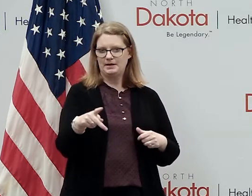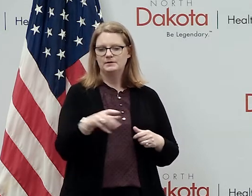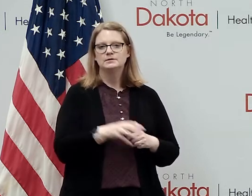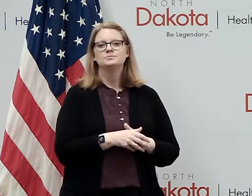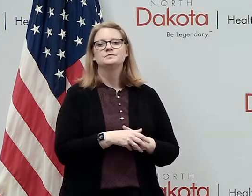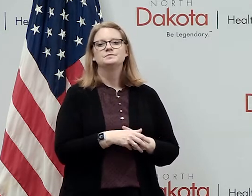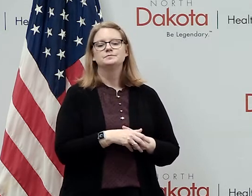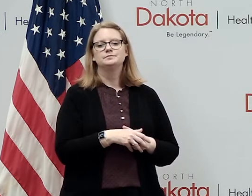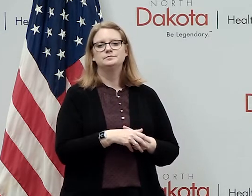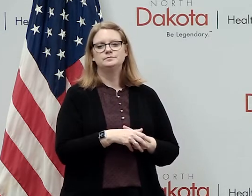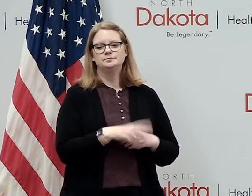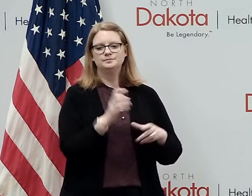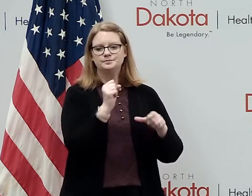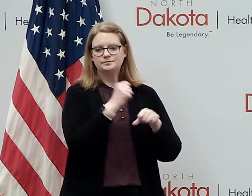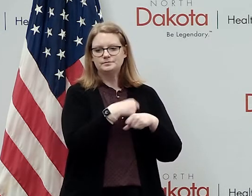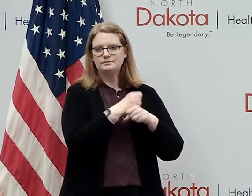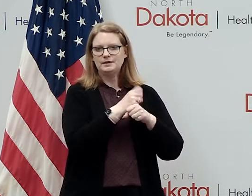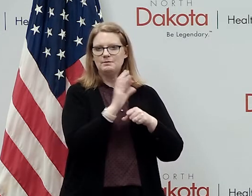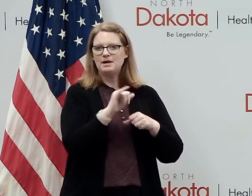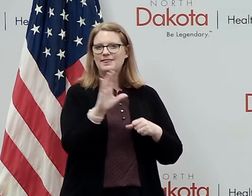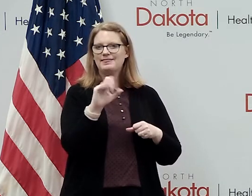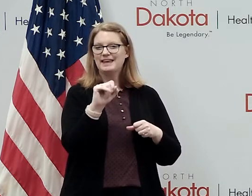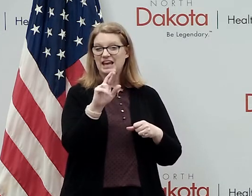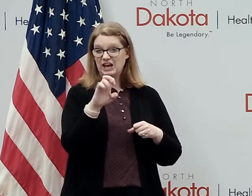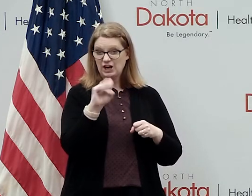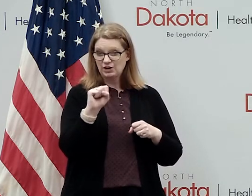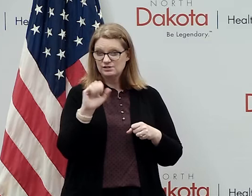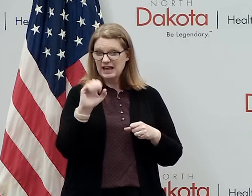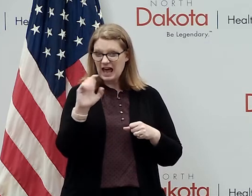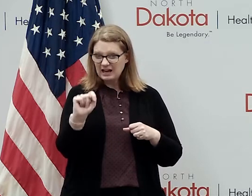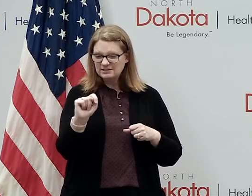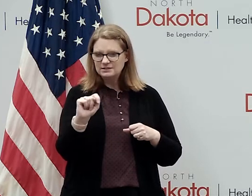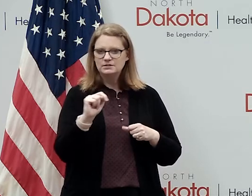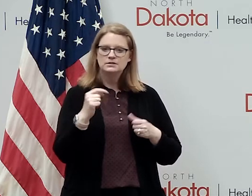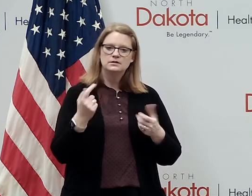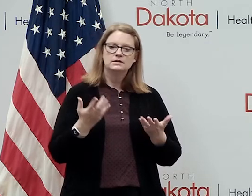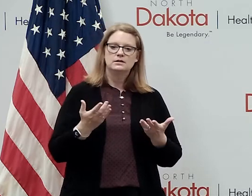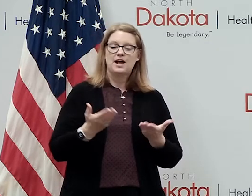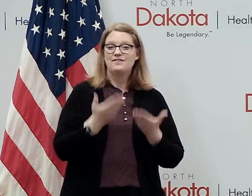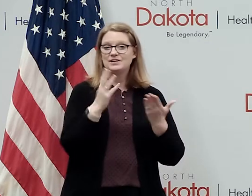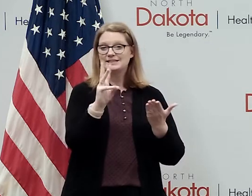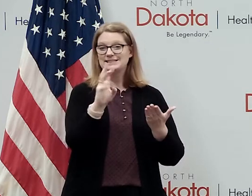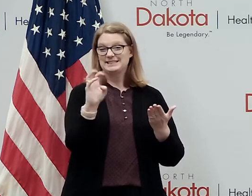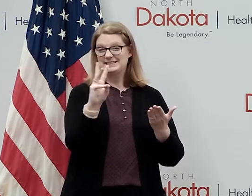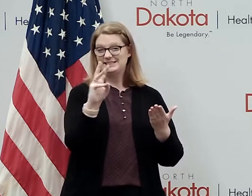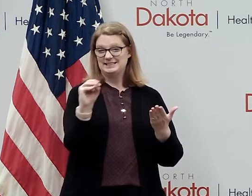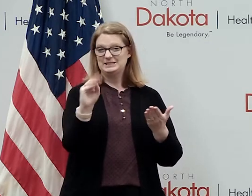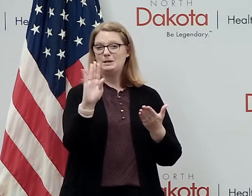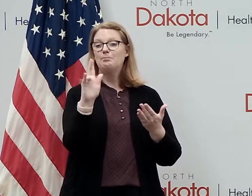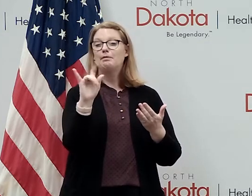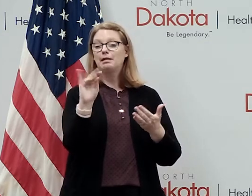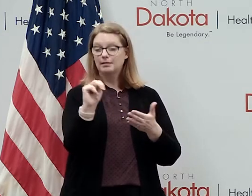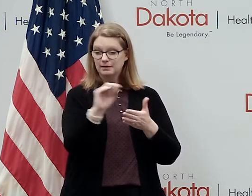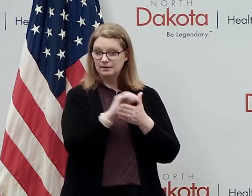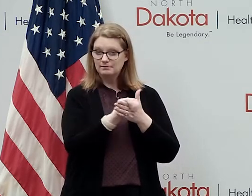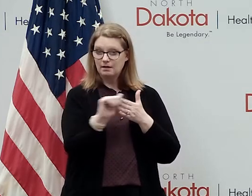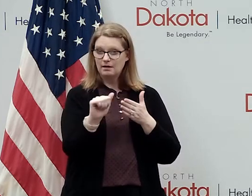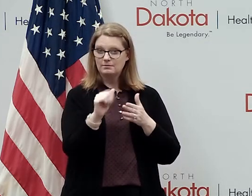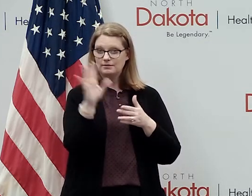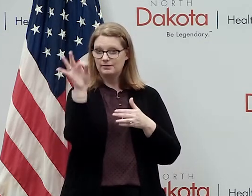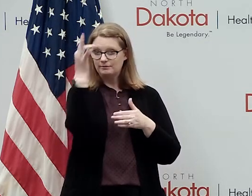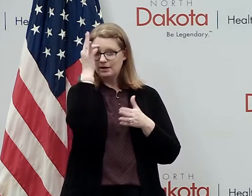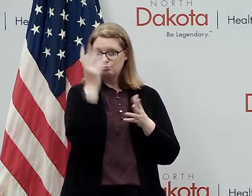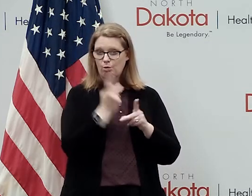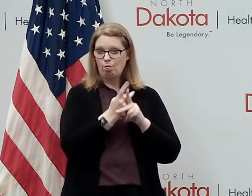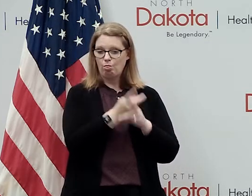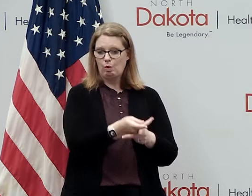PPP. It was created by the CARES Act initially, offered $660 billion of federal loans through 2